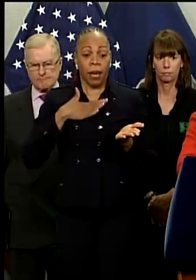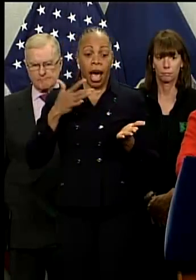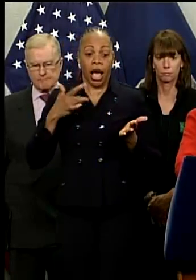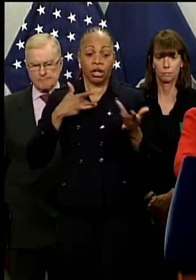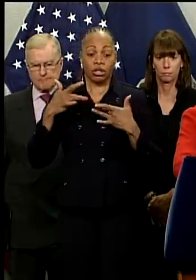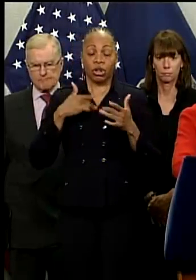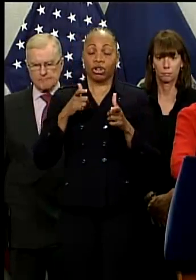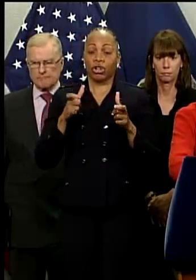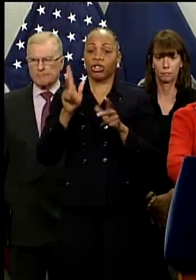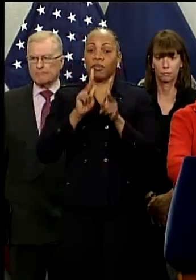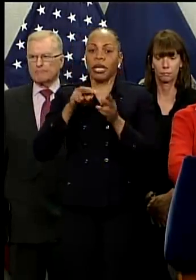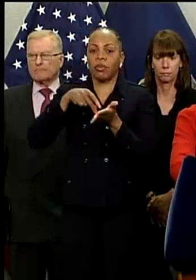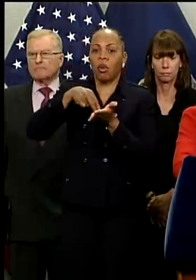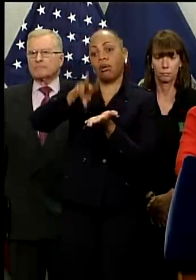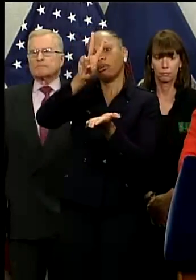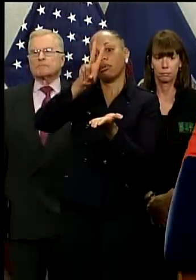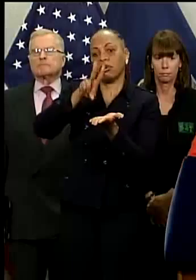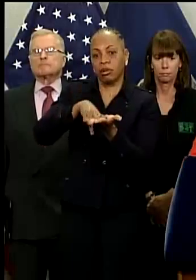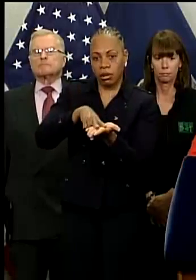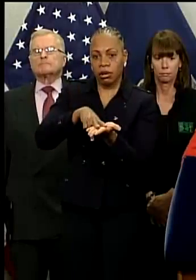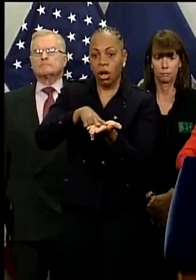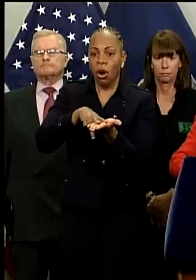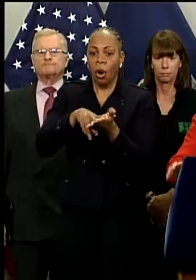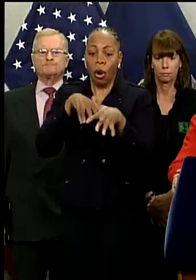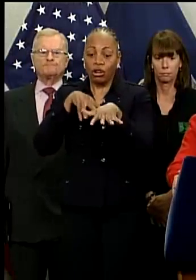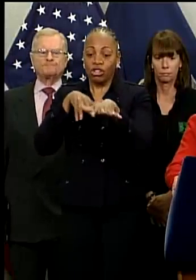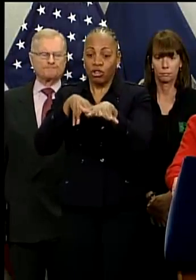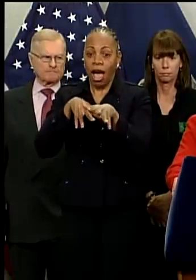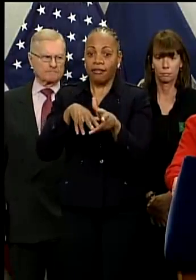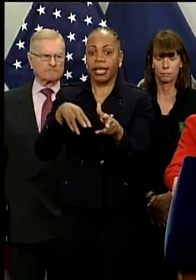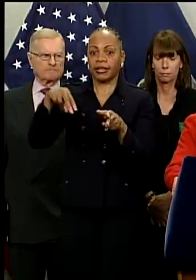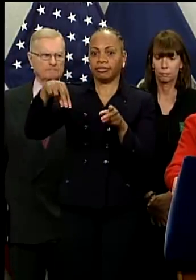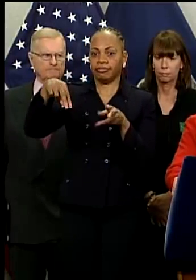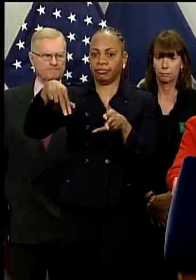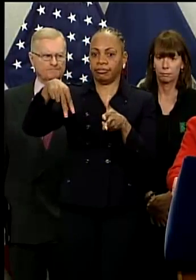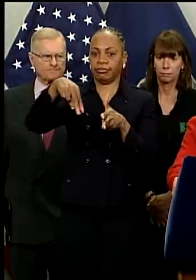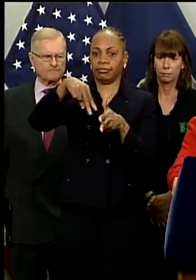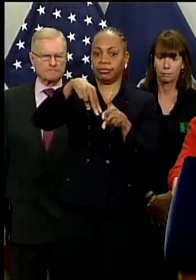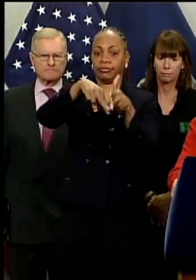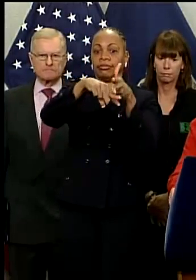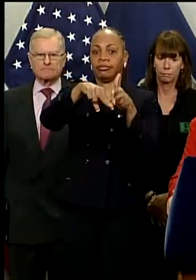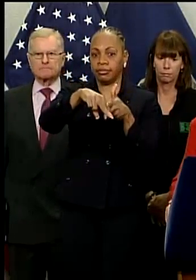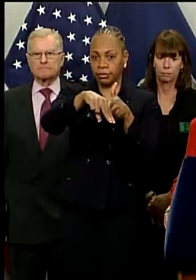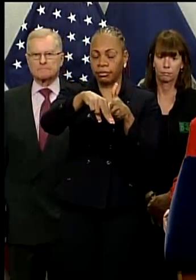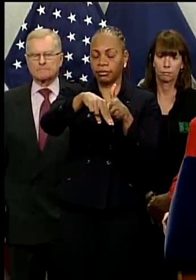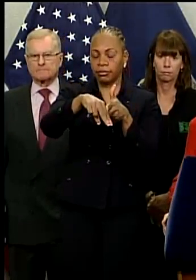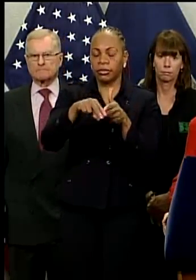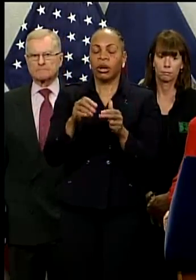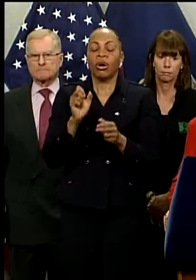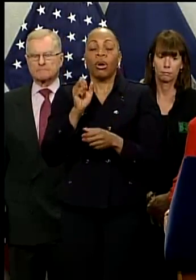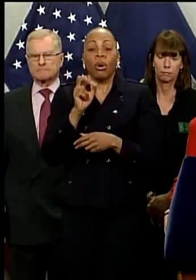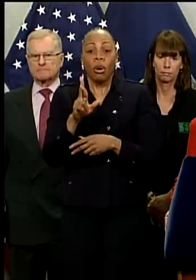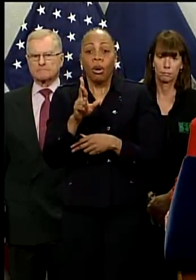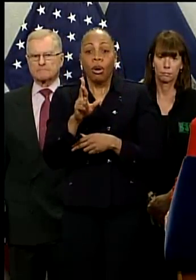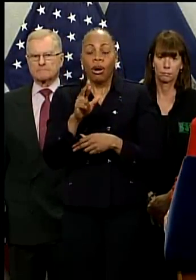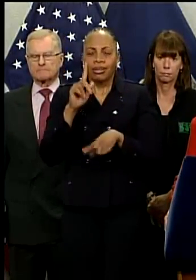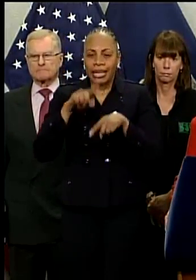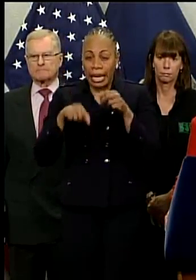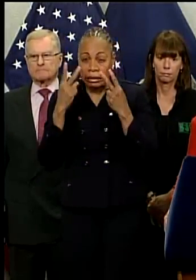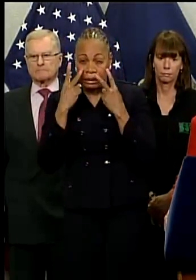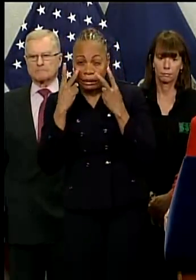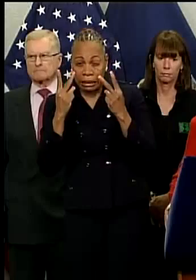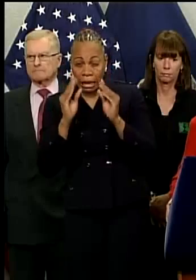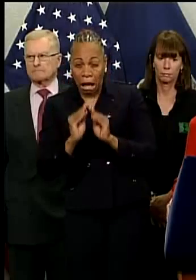out and walk, slip, fall into traffic. They don't, with low visibility and